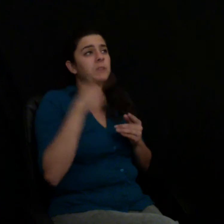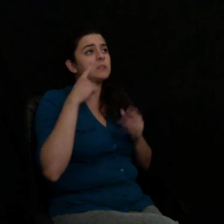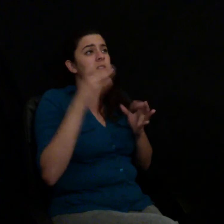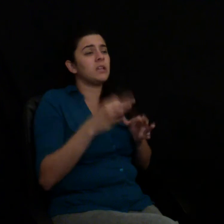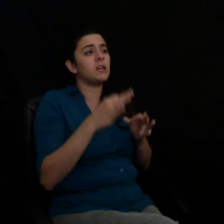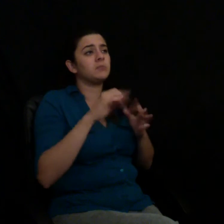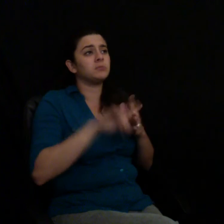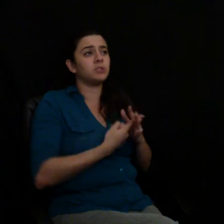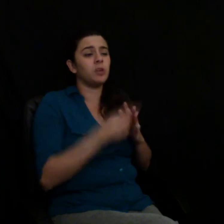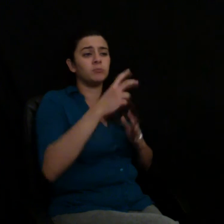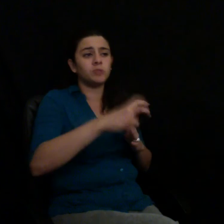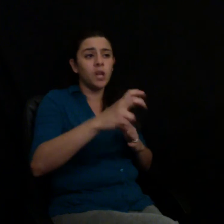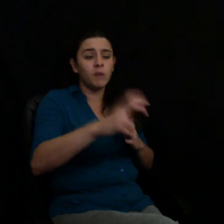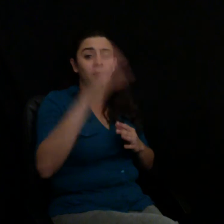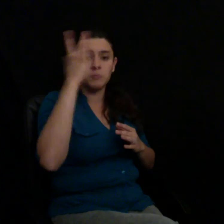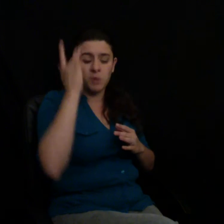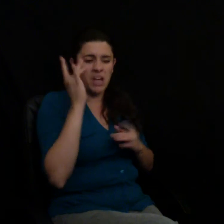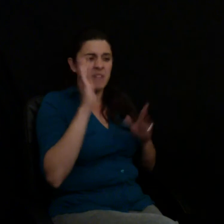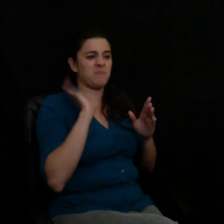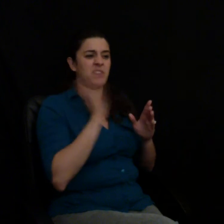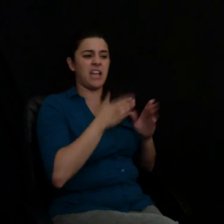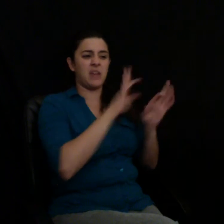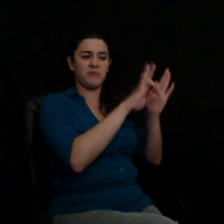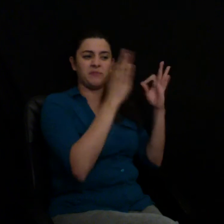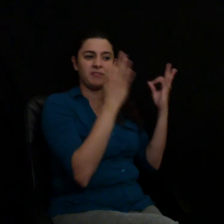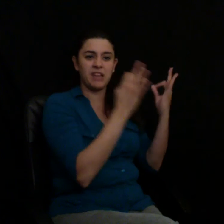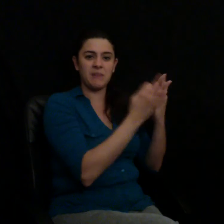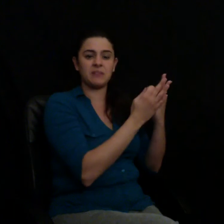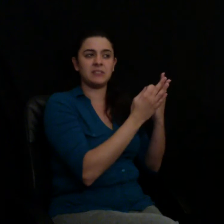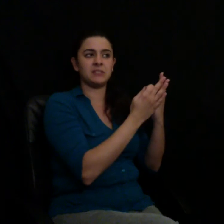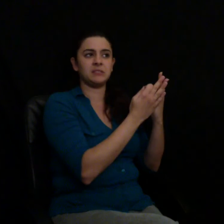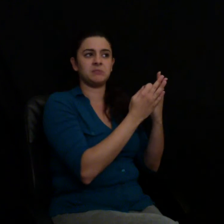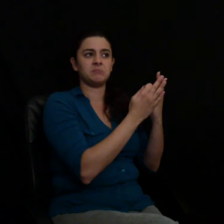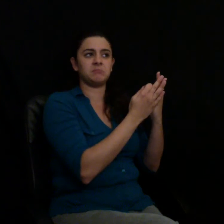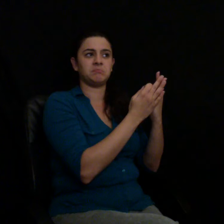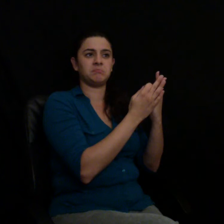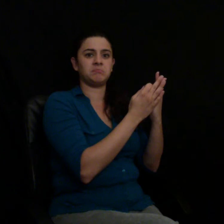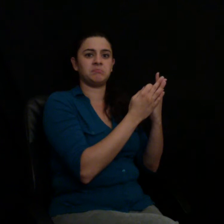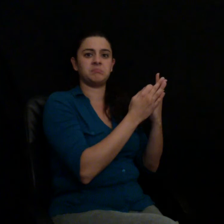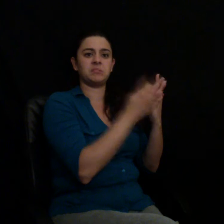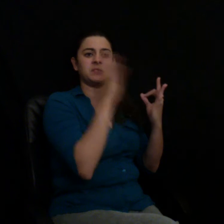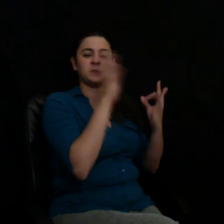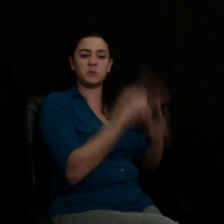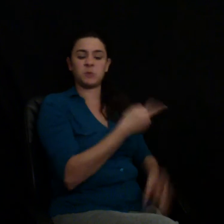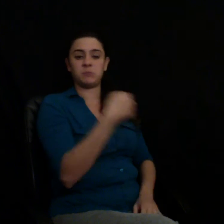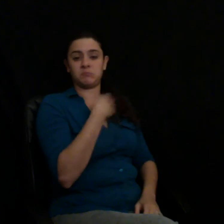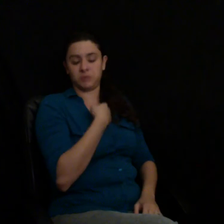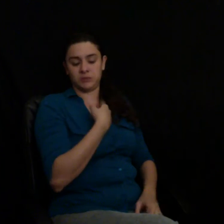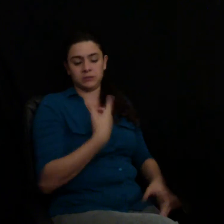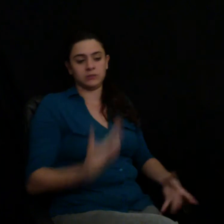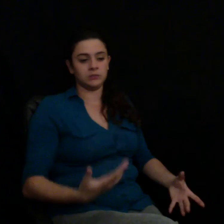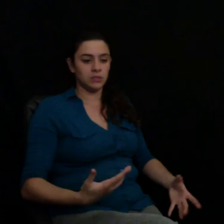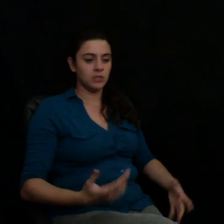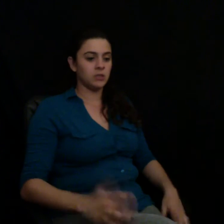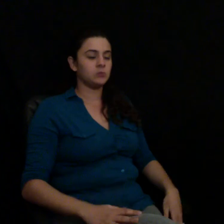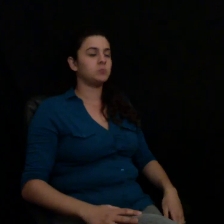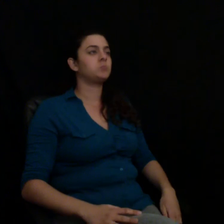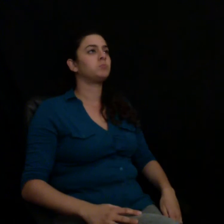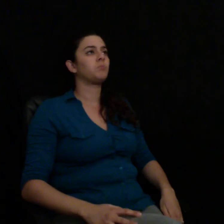within our family. And one of the best things about entering this lifestyle is that travelers like us, whether you're a hobo, whether you're a vagabond, whether you're